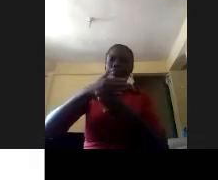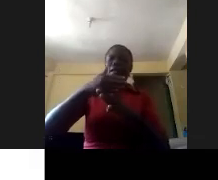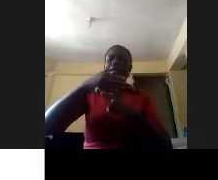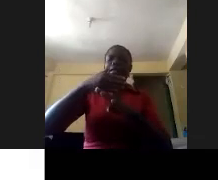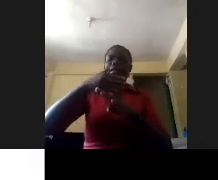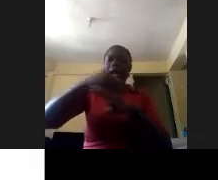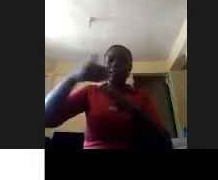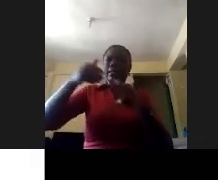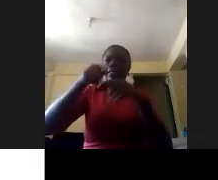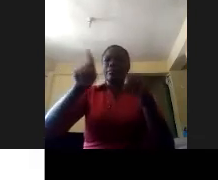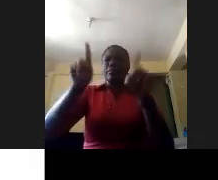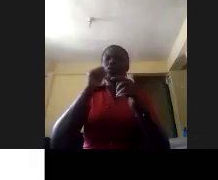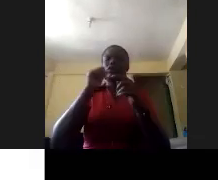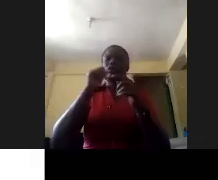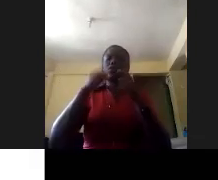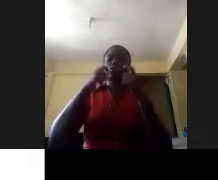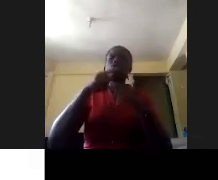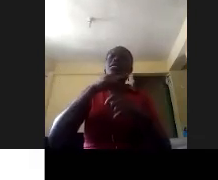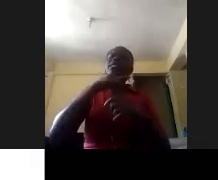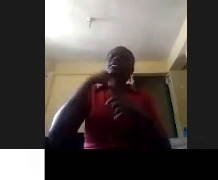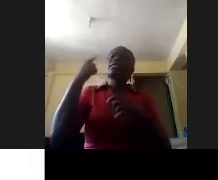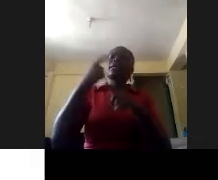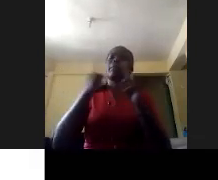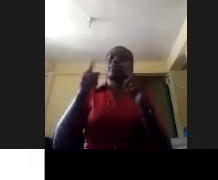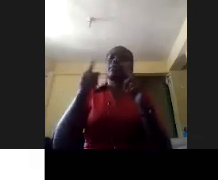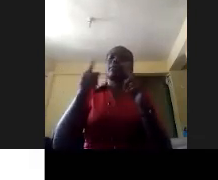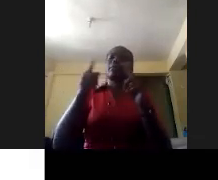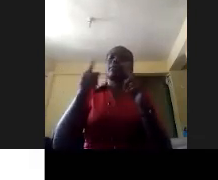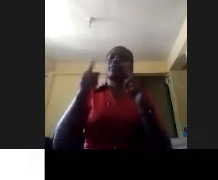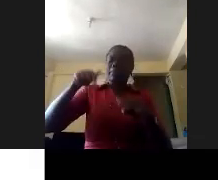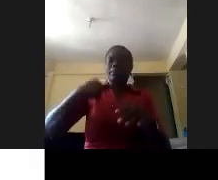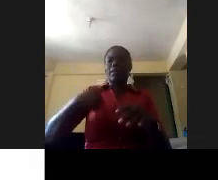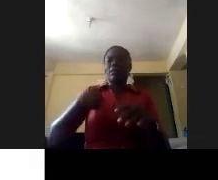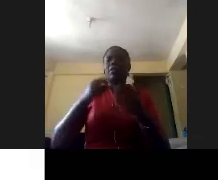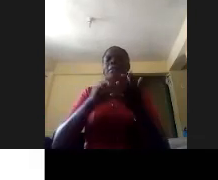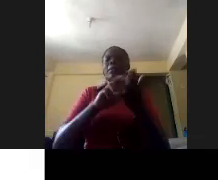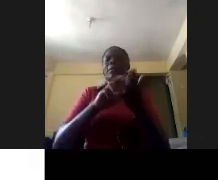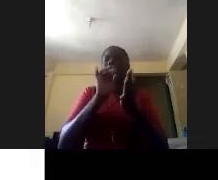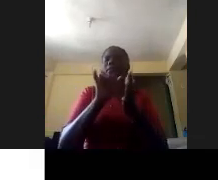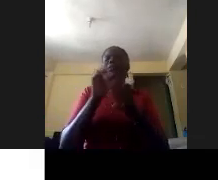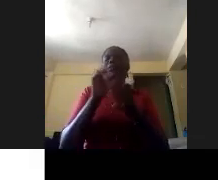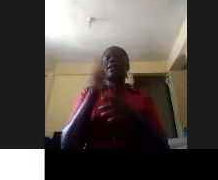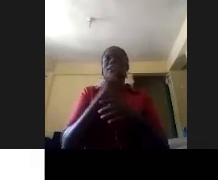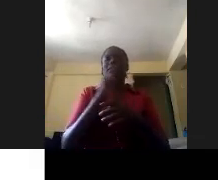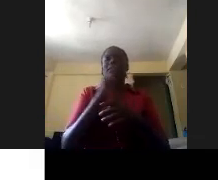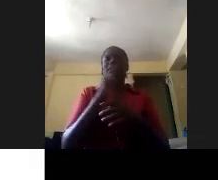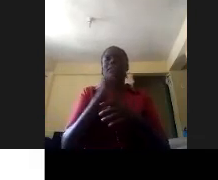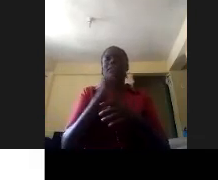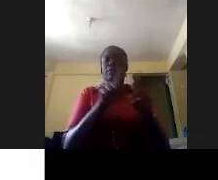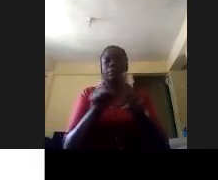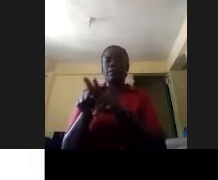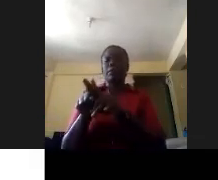to kill, but just to harm themselves. That again is a red flag. Yeah, and